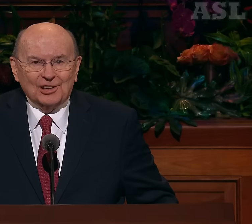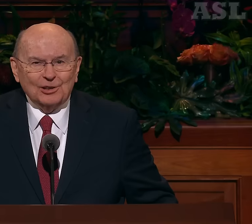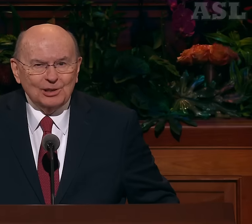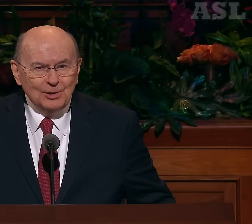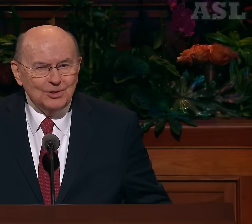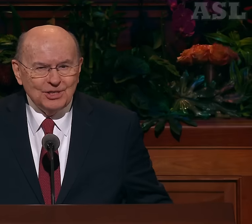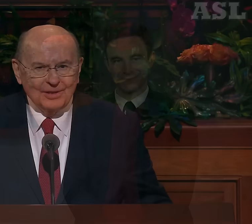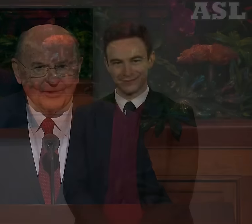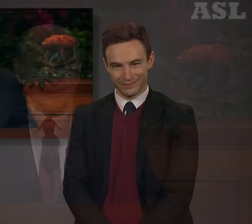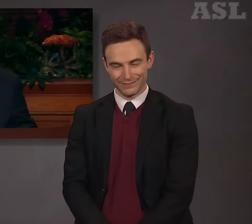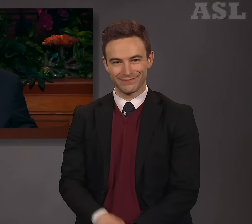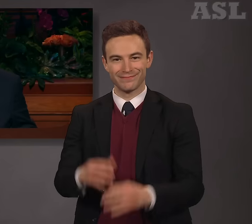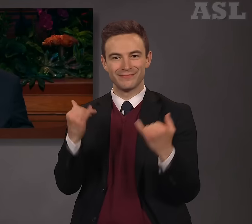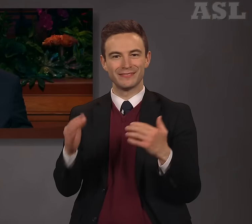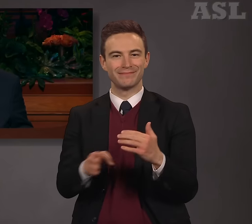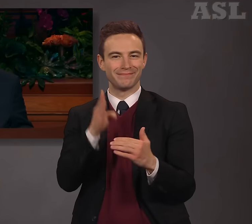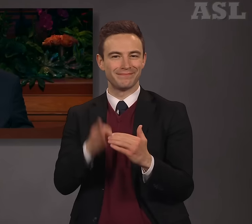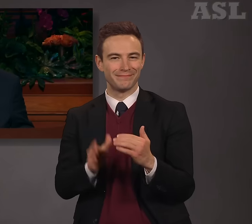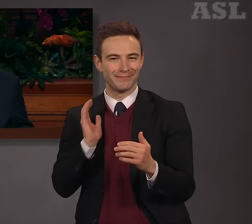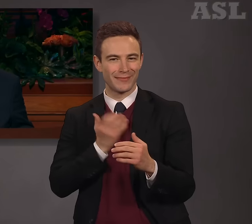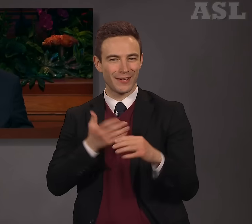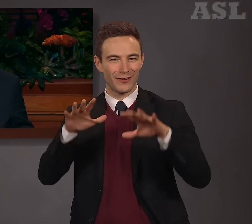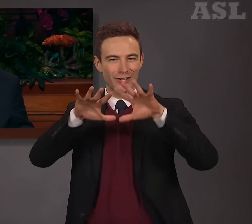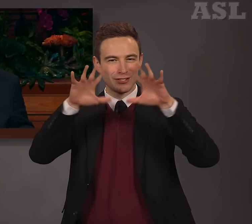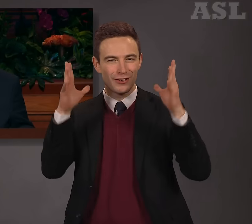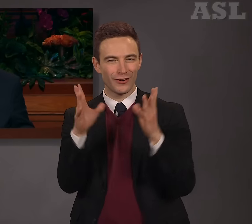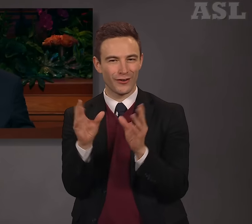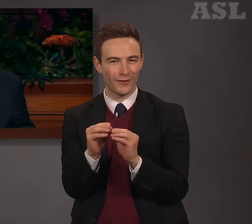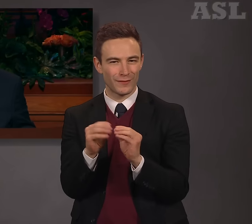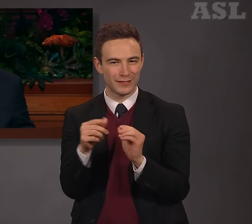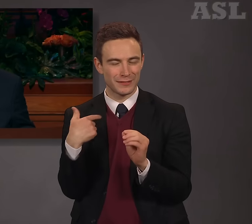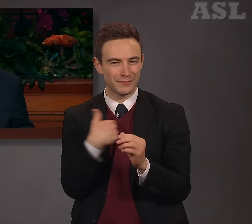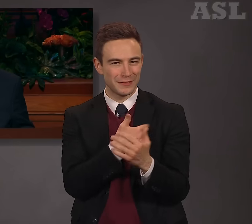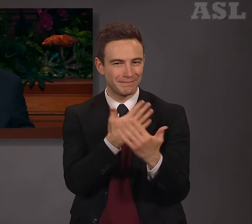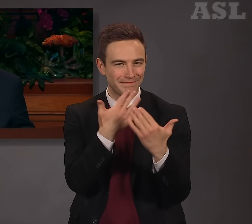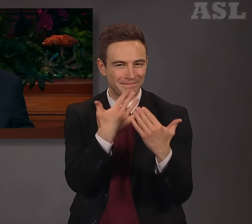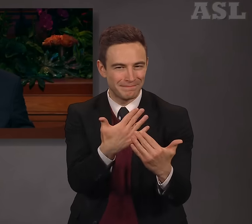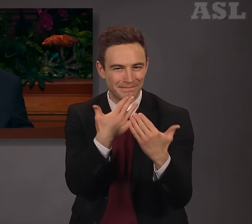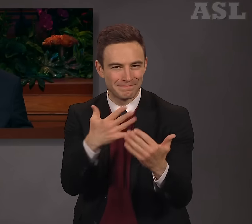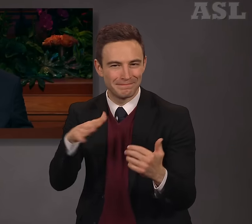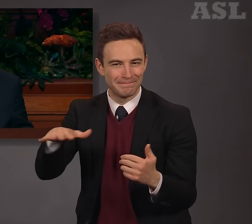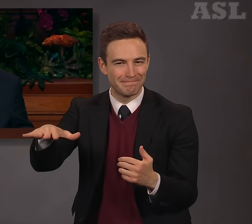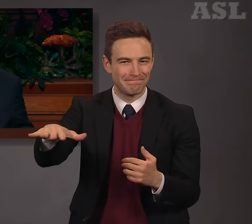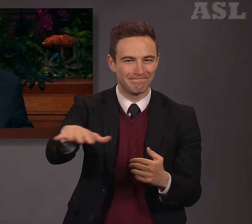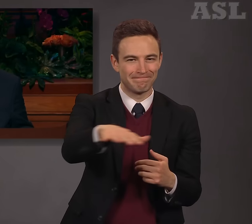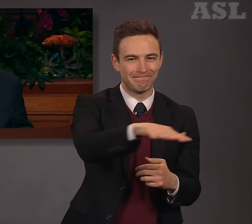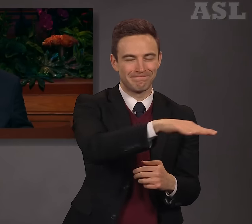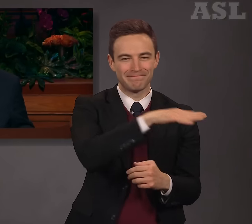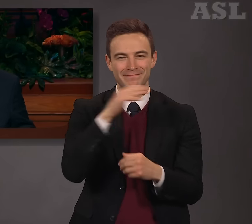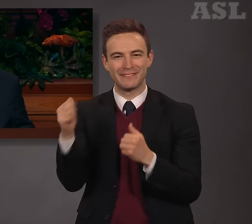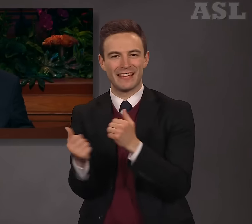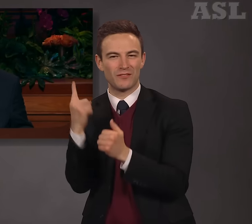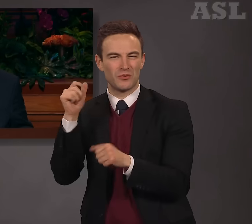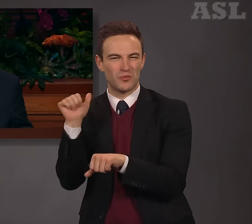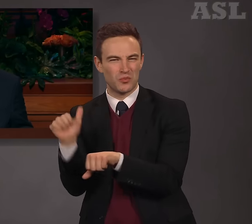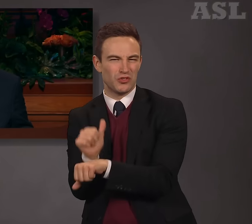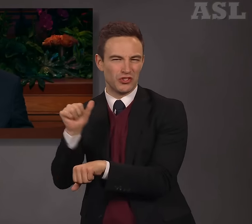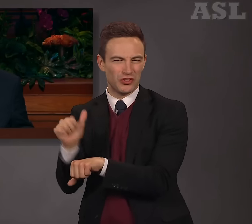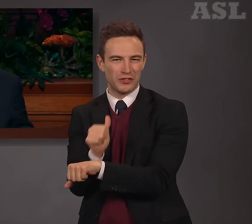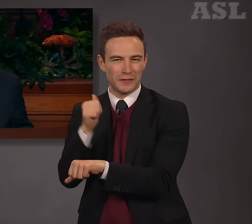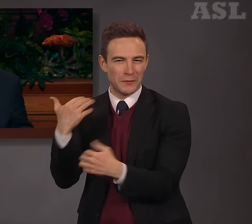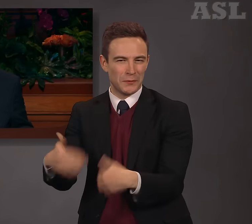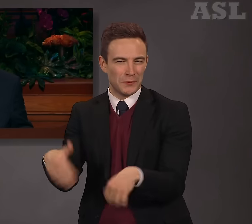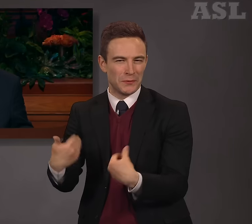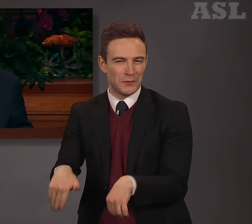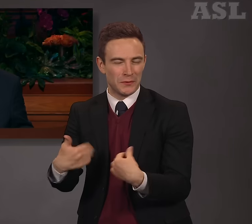At the conclusion of the conference, we express sincere appreciation to all who have worked so diligently